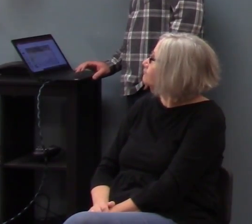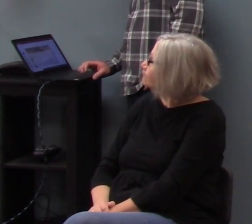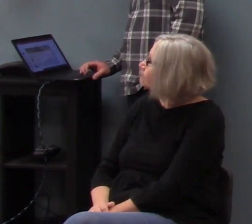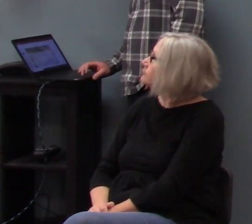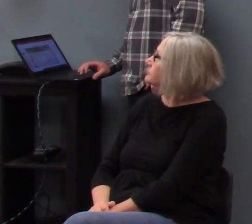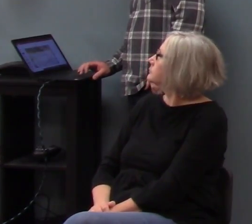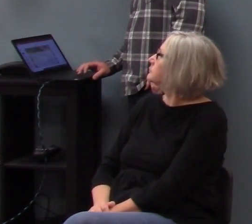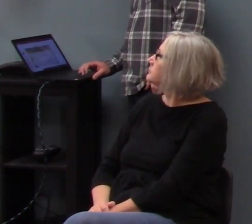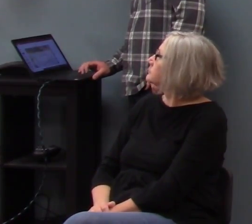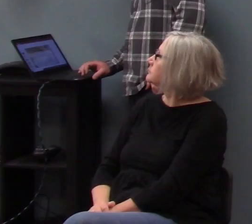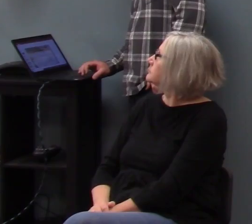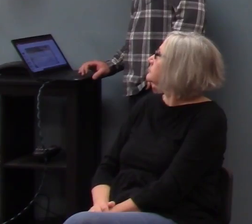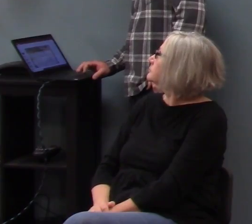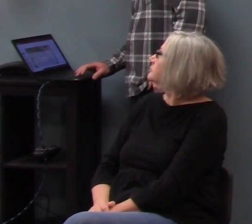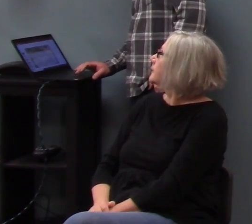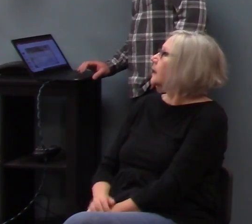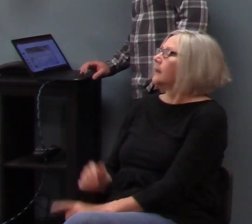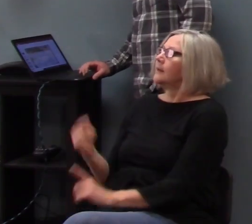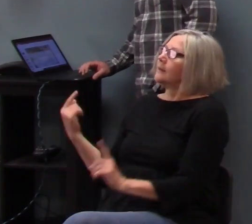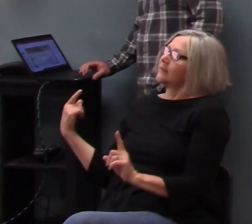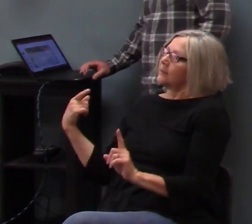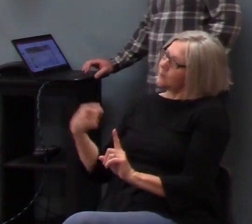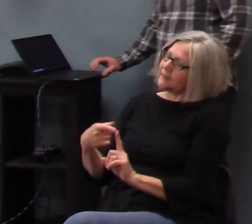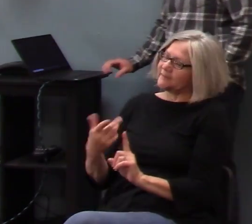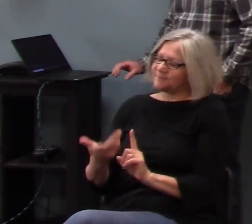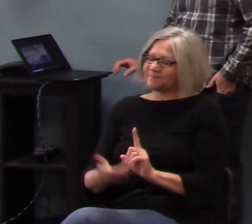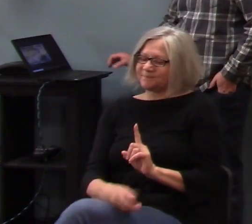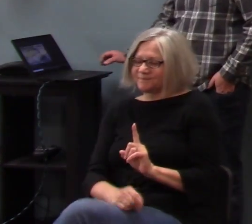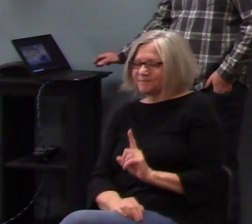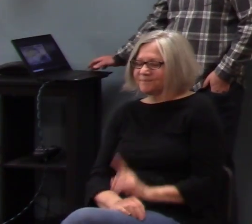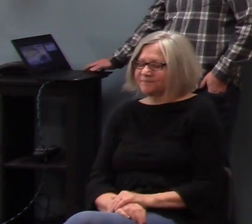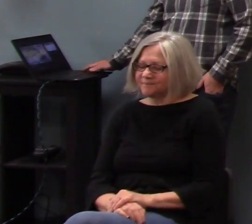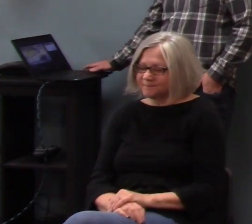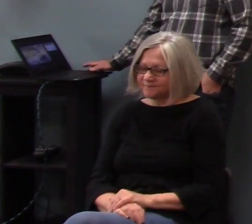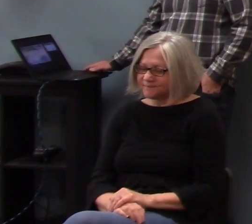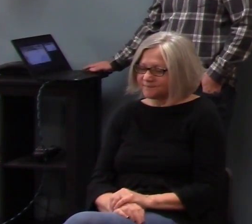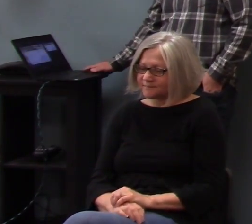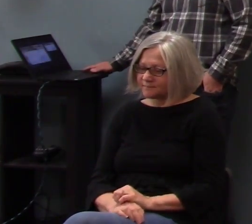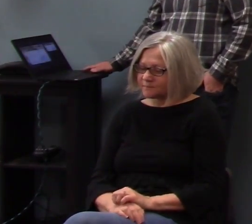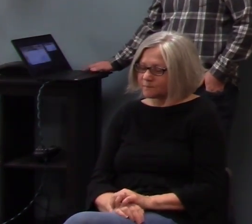So, let's get back to this one.